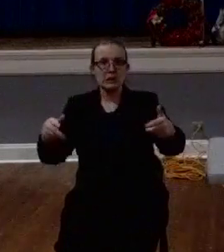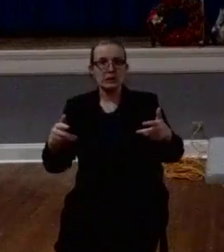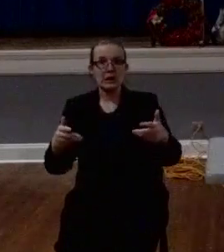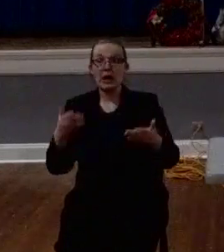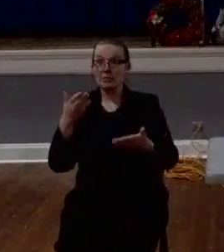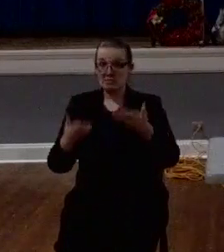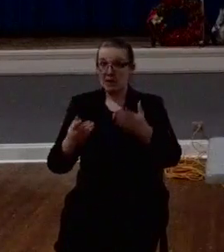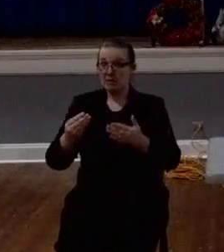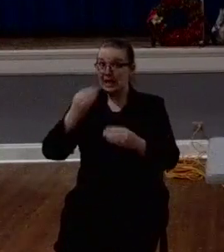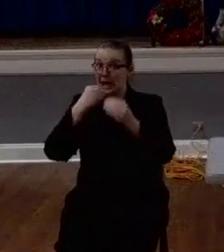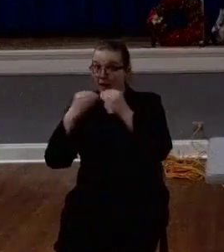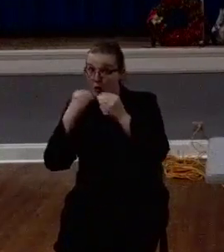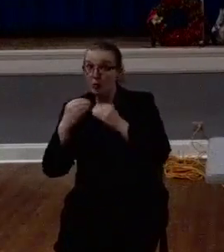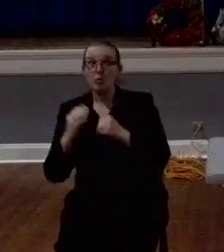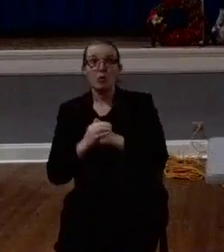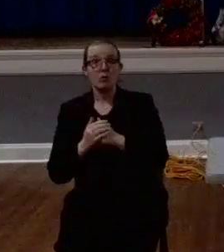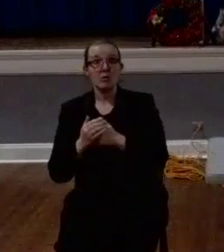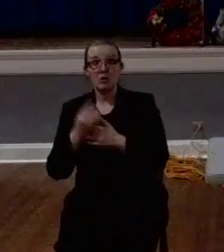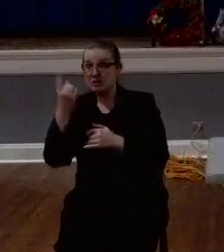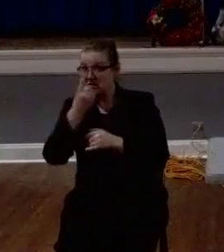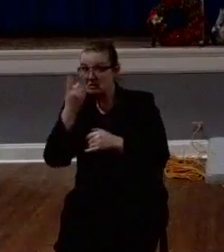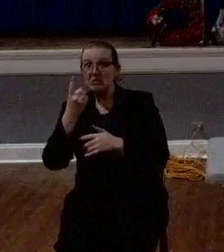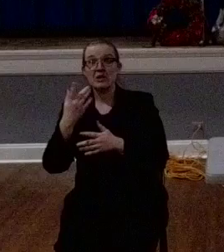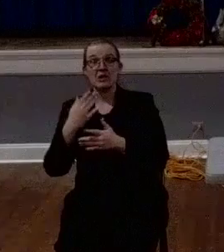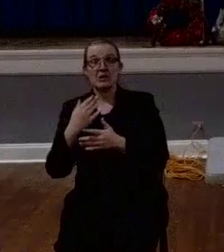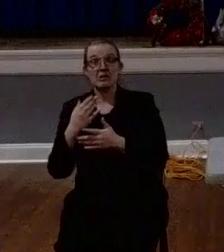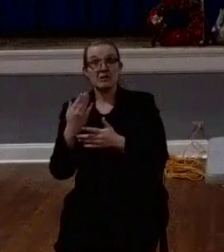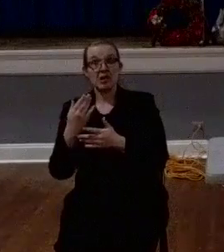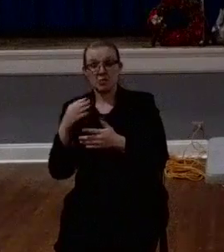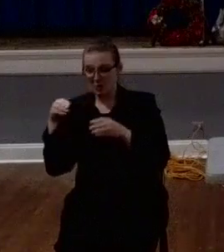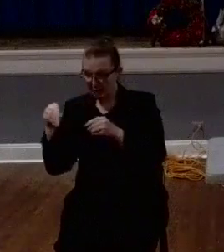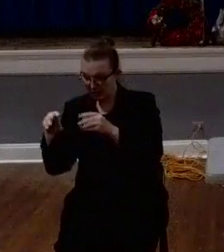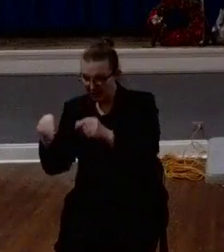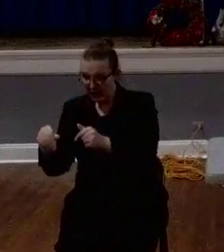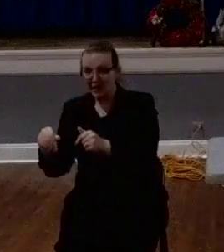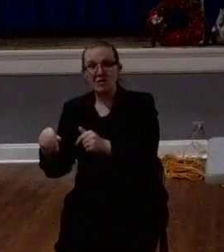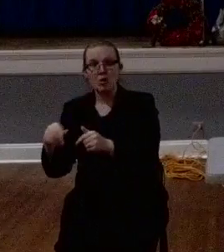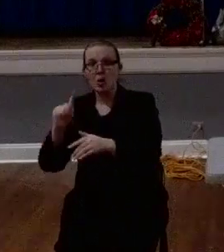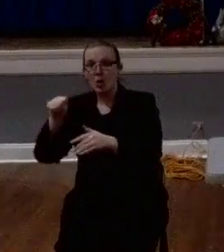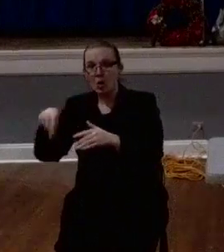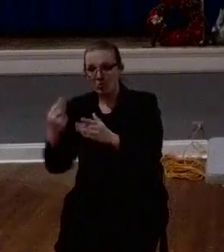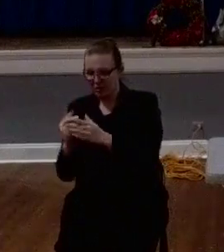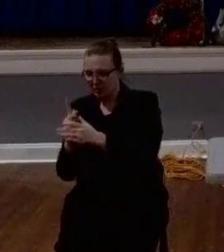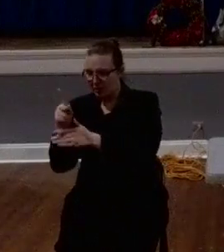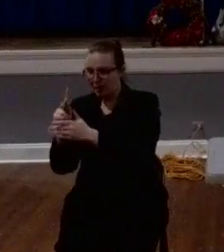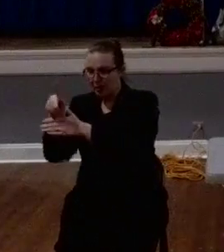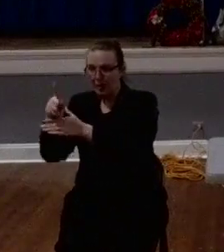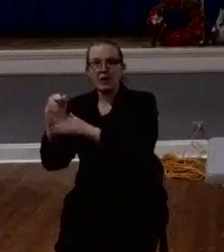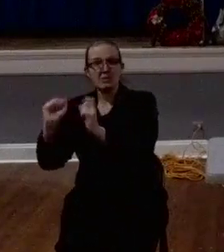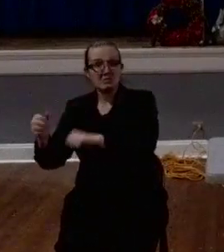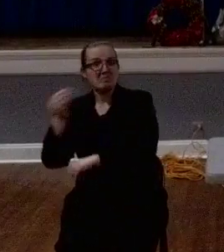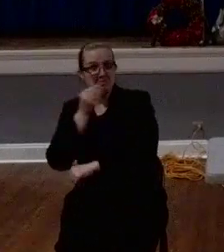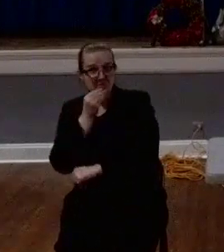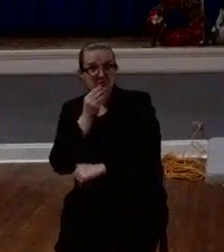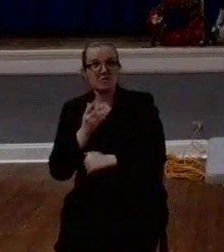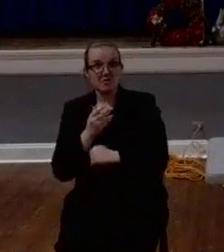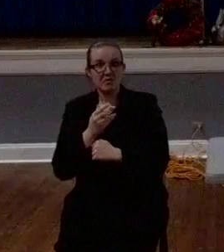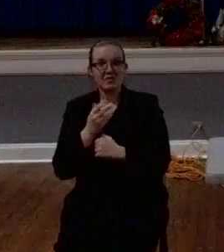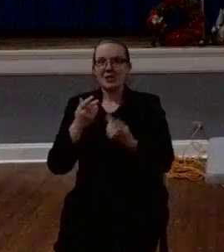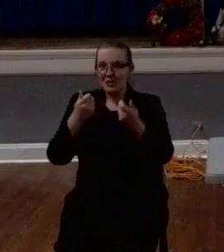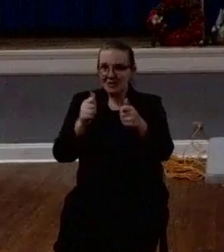an edible or forageable planting, so that we start to see that element come in, so that it's